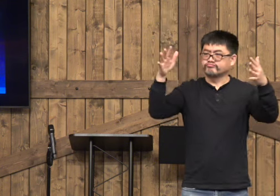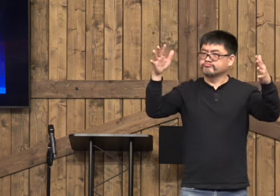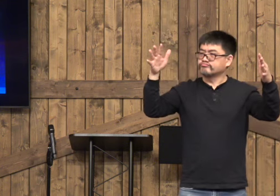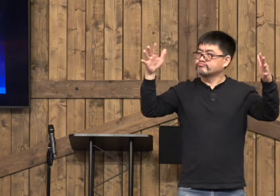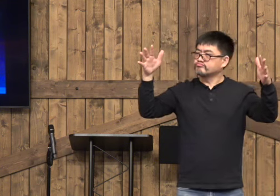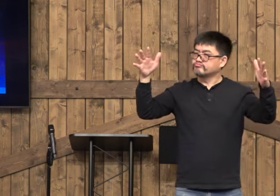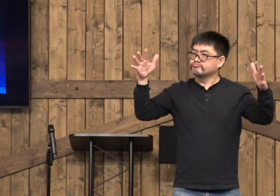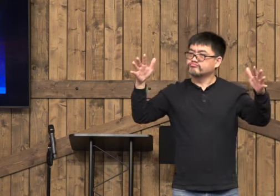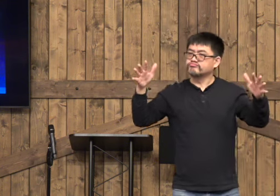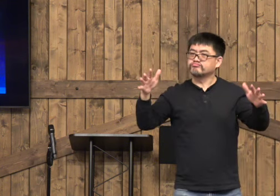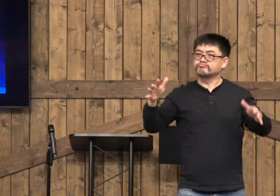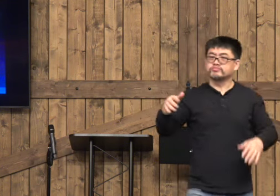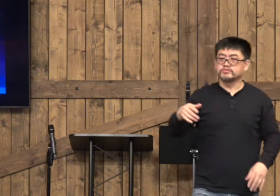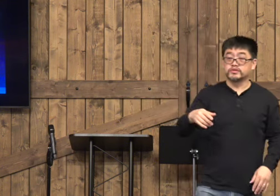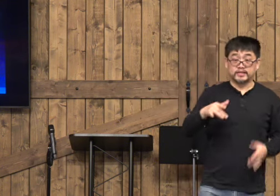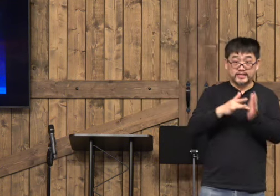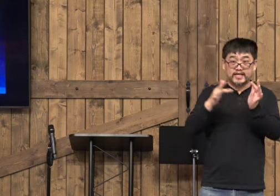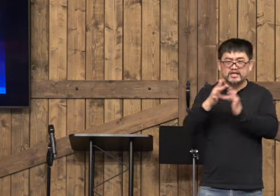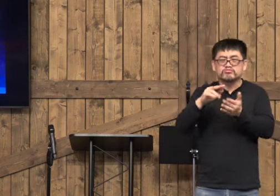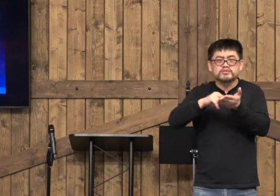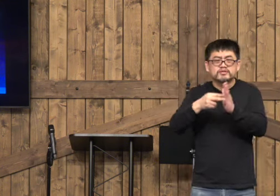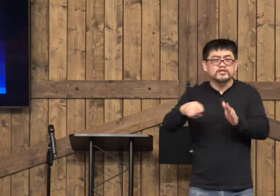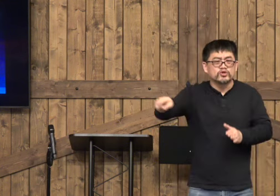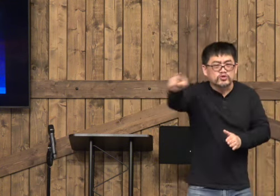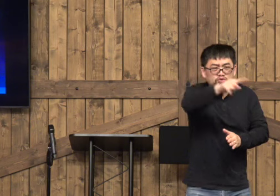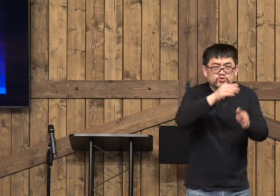And he said, that's the only miracle that you need. That's plenty.